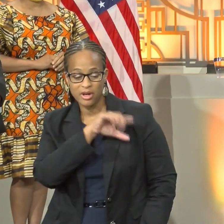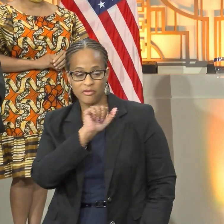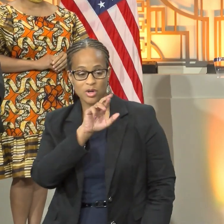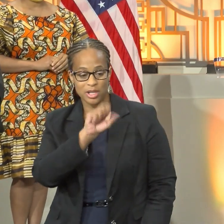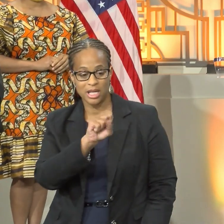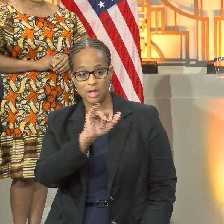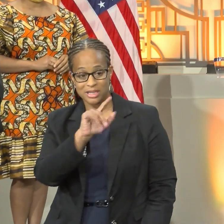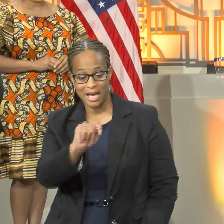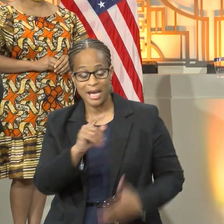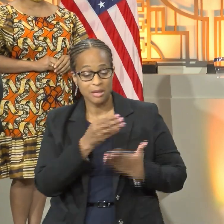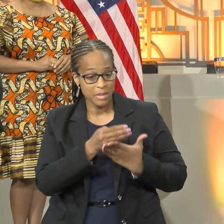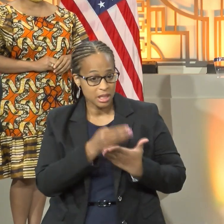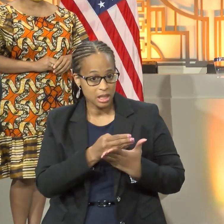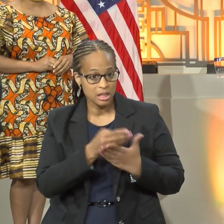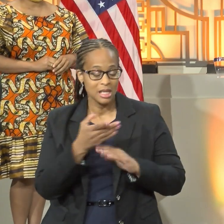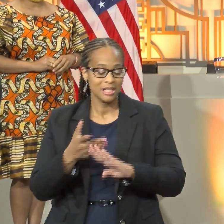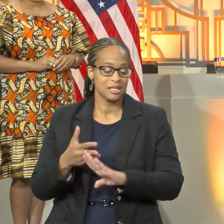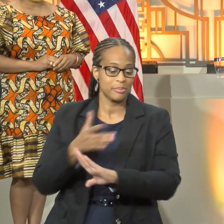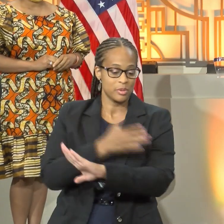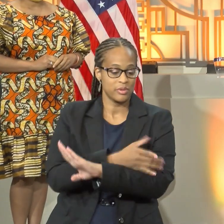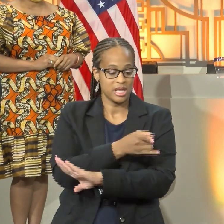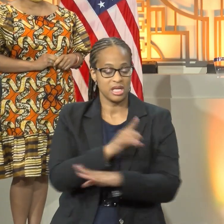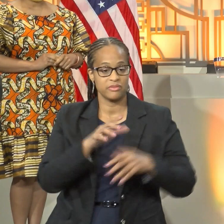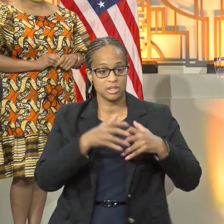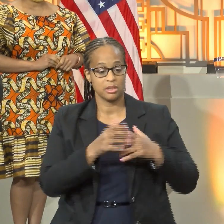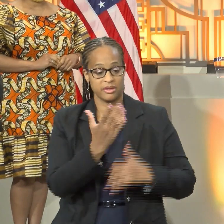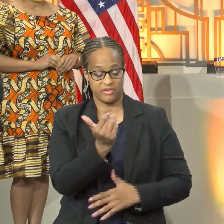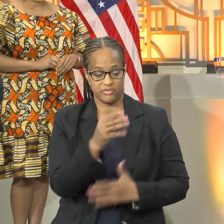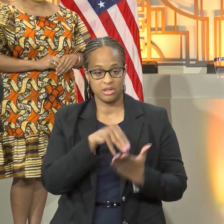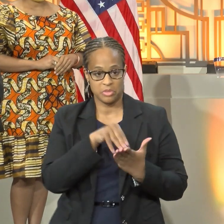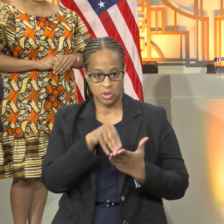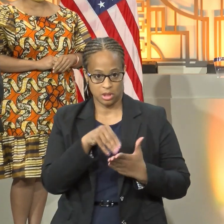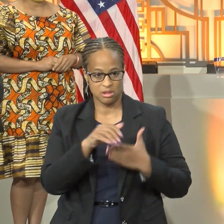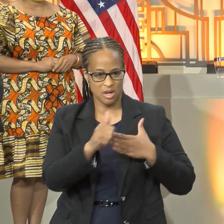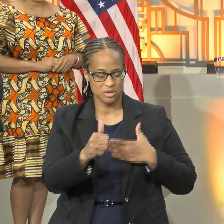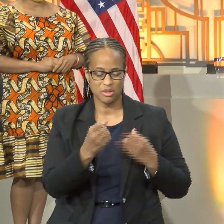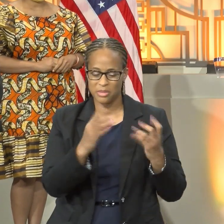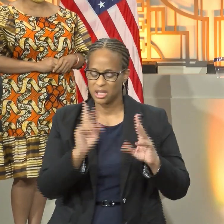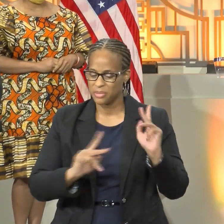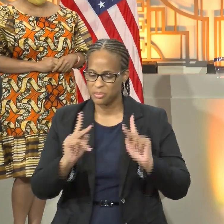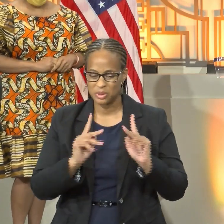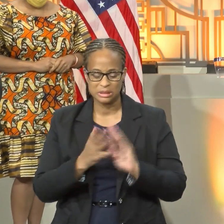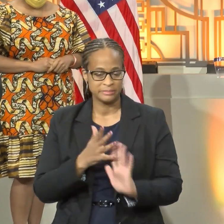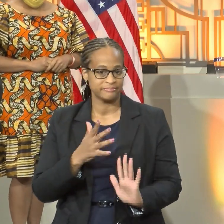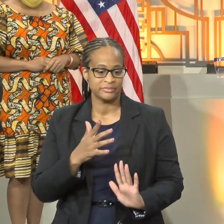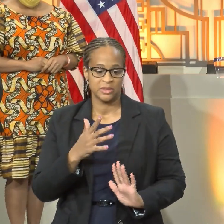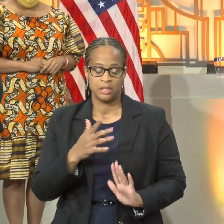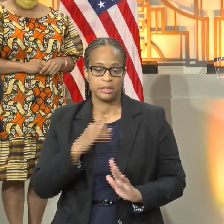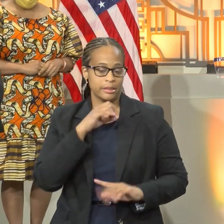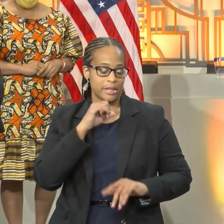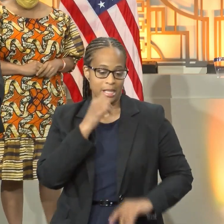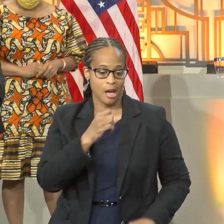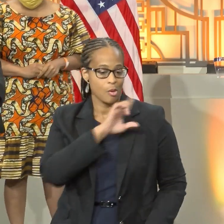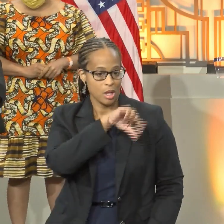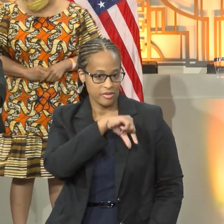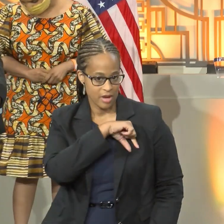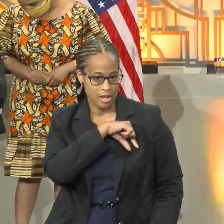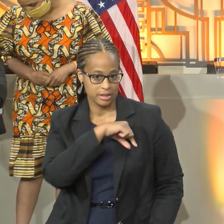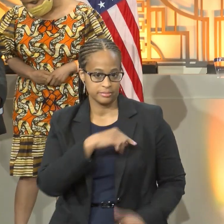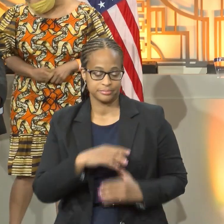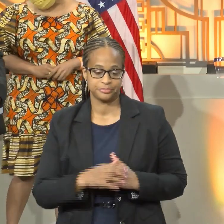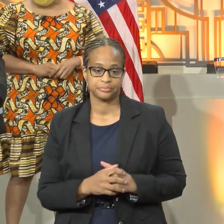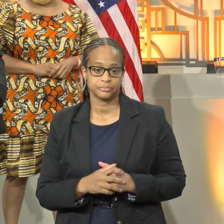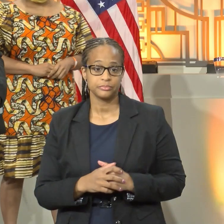CARES Act dollars. In the previous allotment of 15, there were many people who simply were not eligible and did not